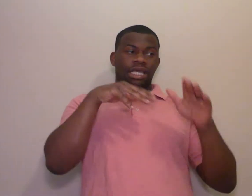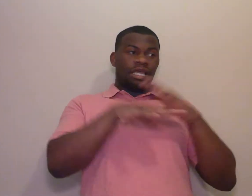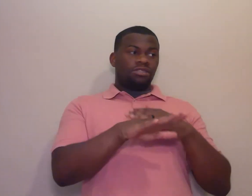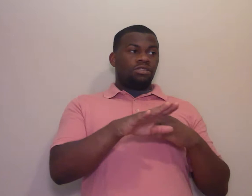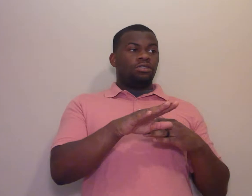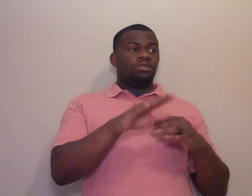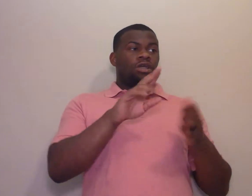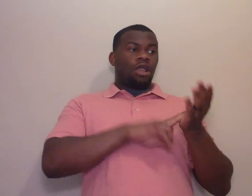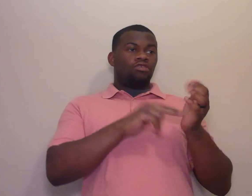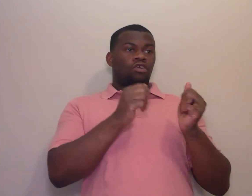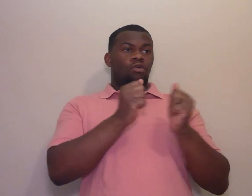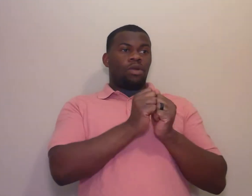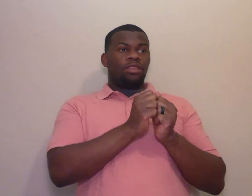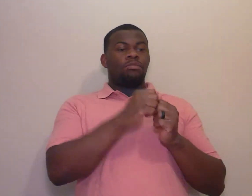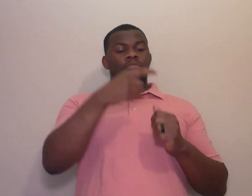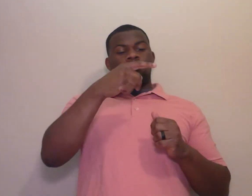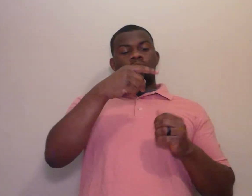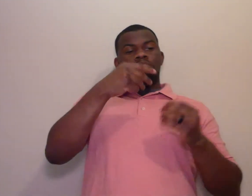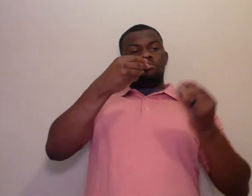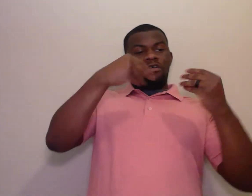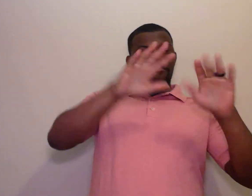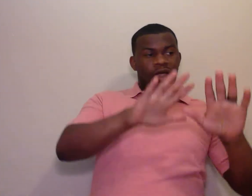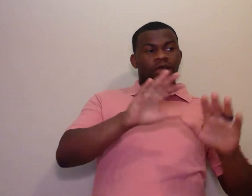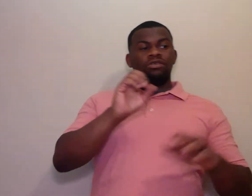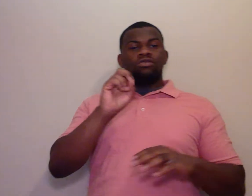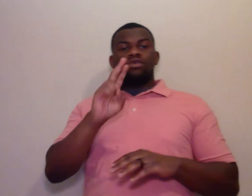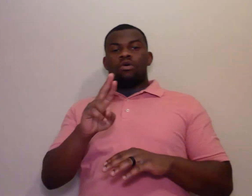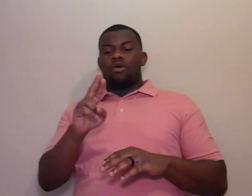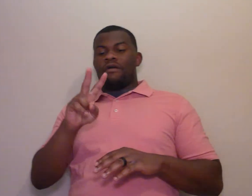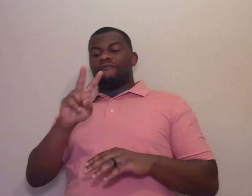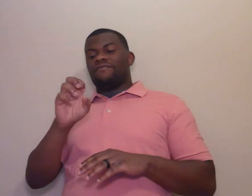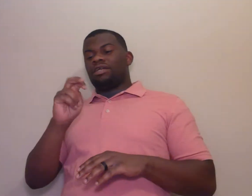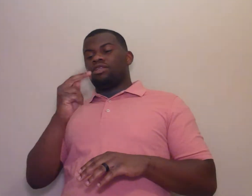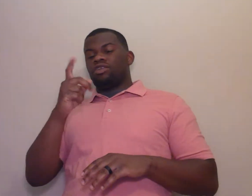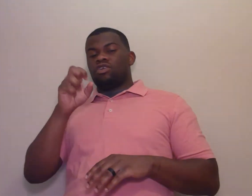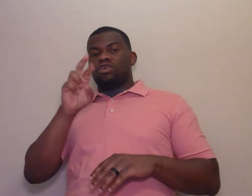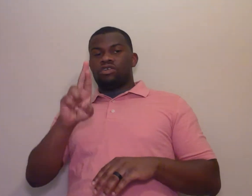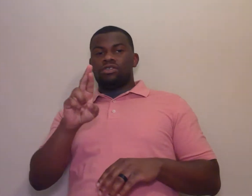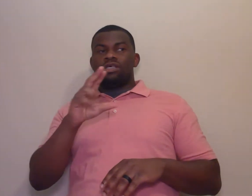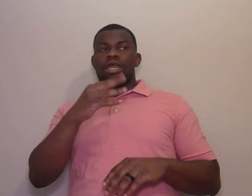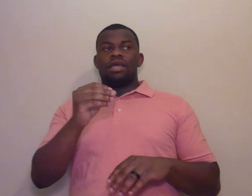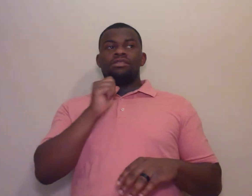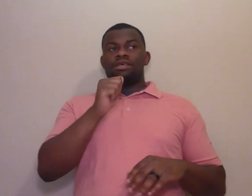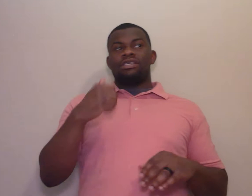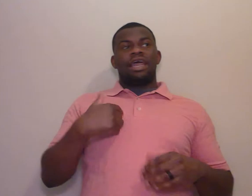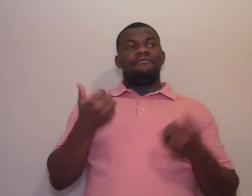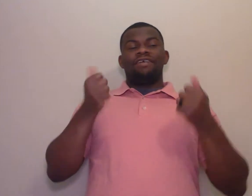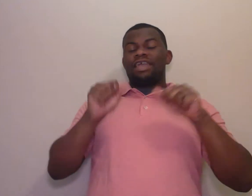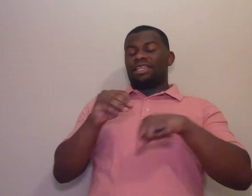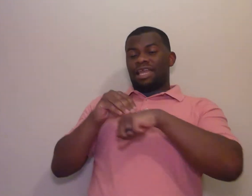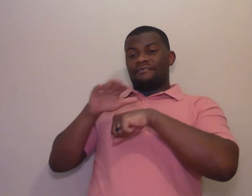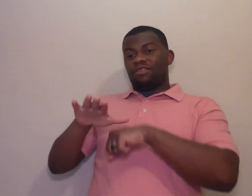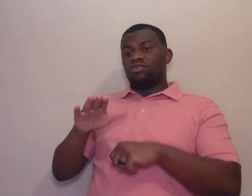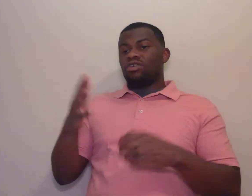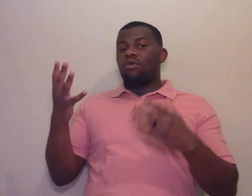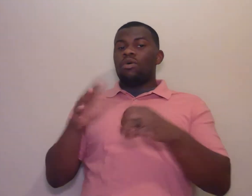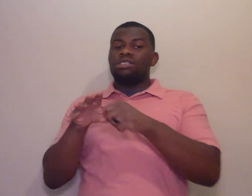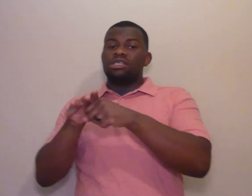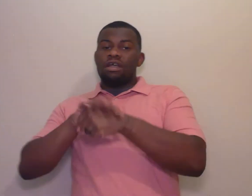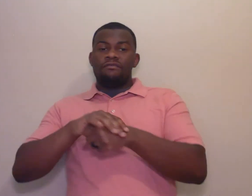or vendors directly and does not have any influence over what services are covered, how much premiums are, or how the